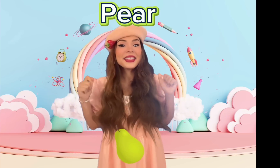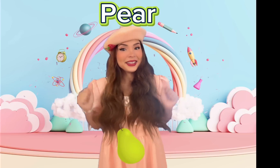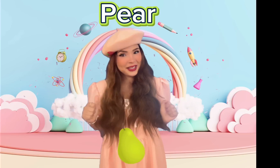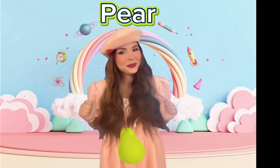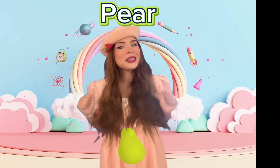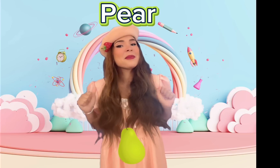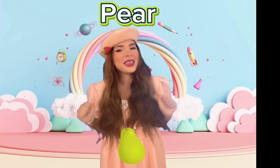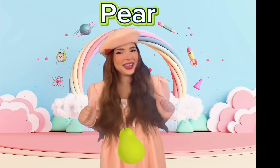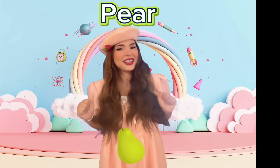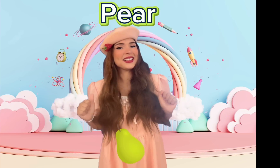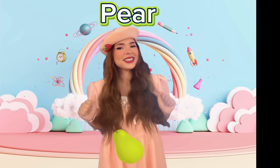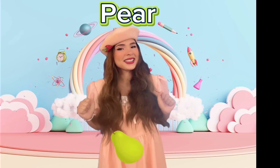Yummy pears.